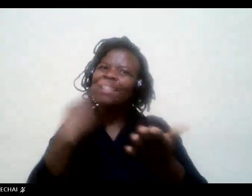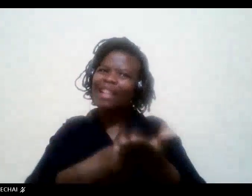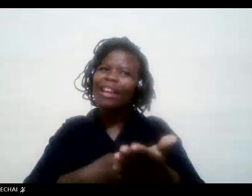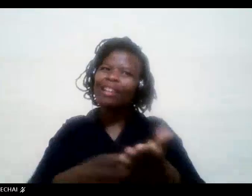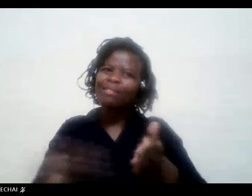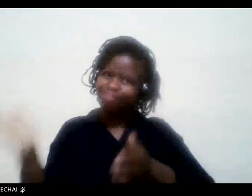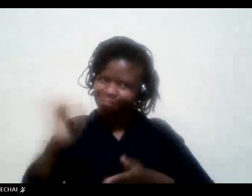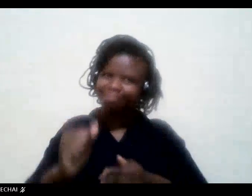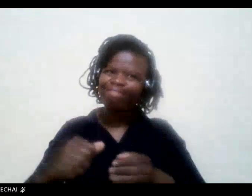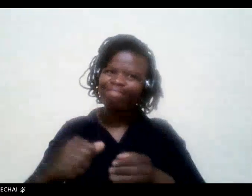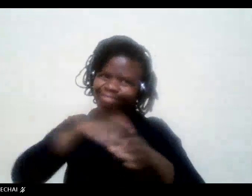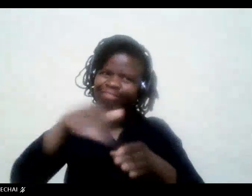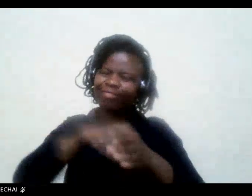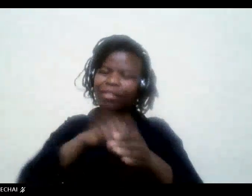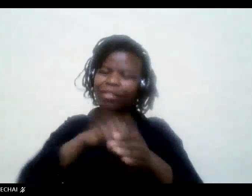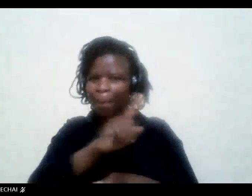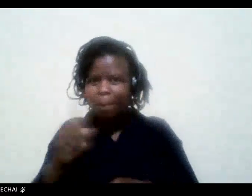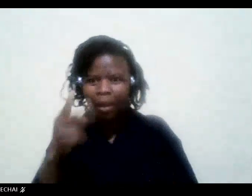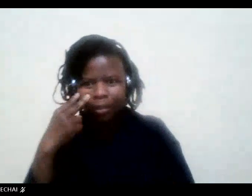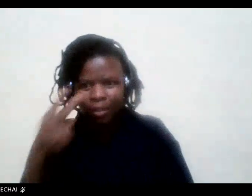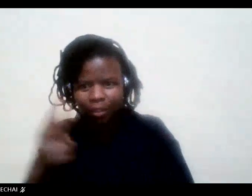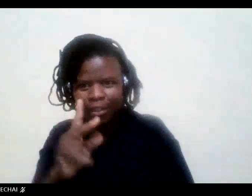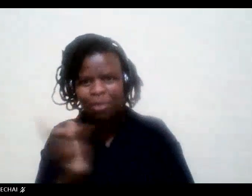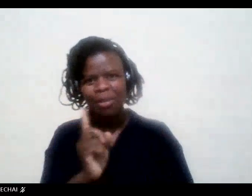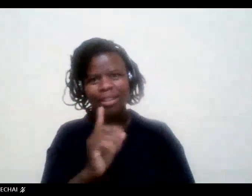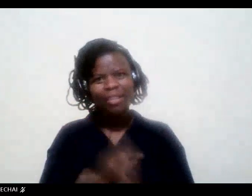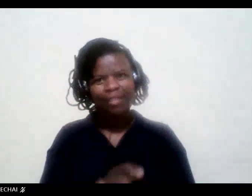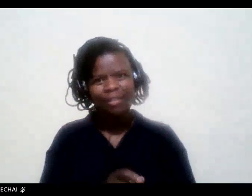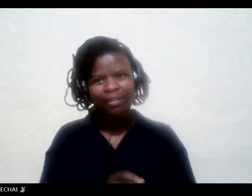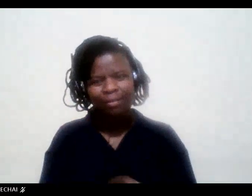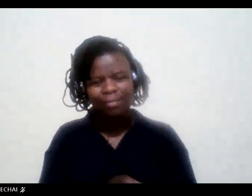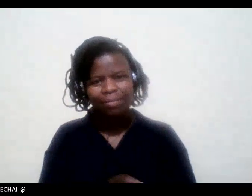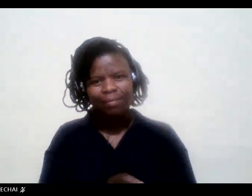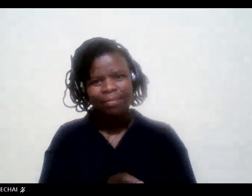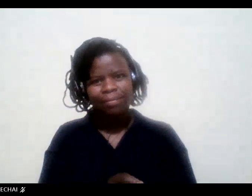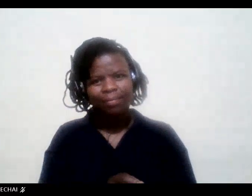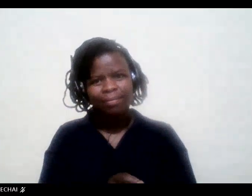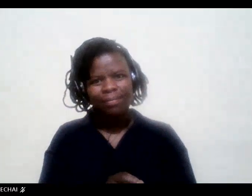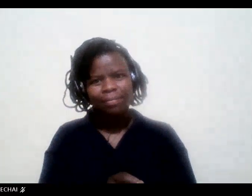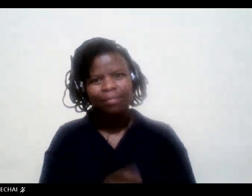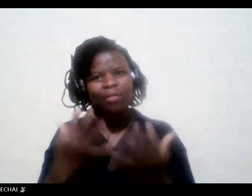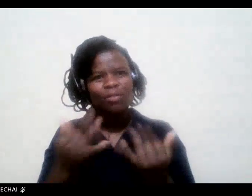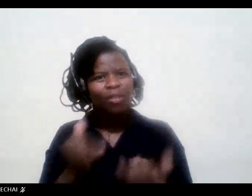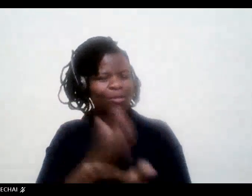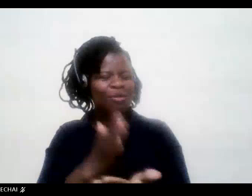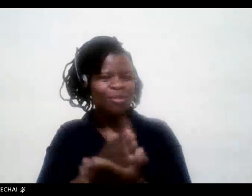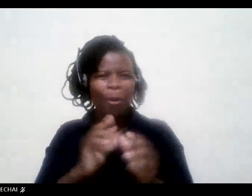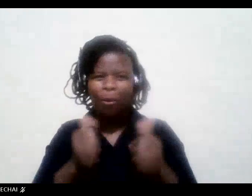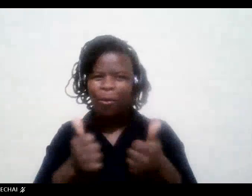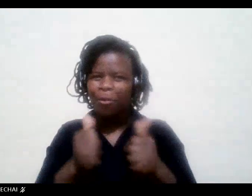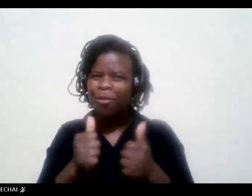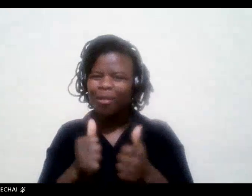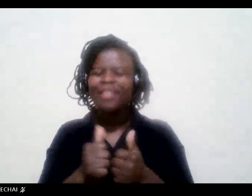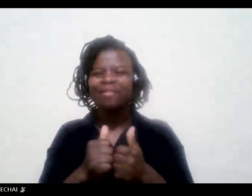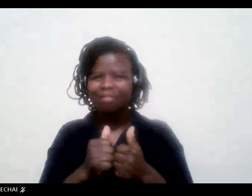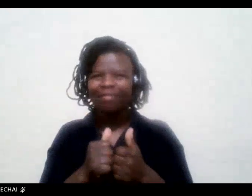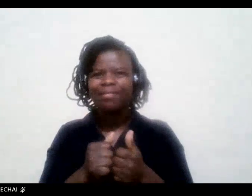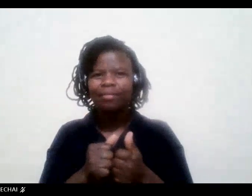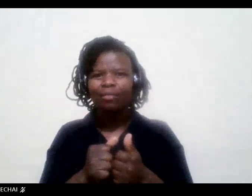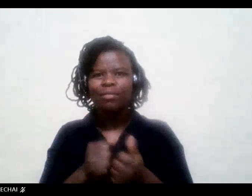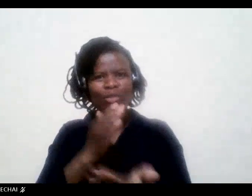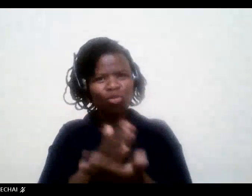see a formulation of that, paying attention to that holistic view and looking